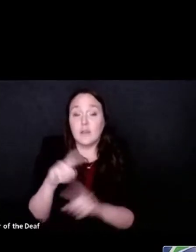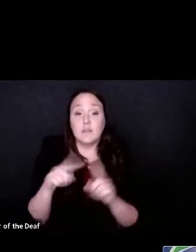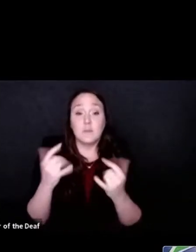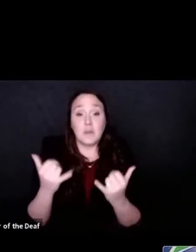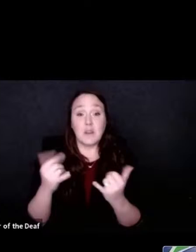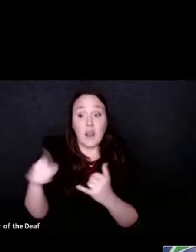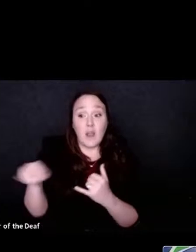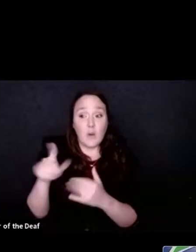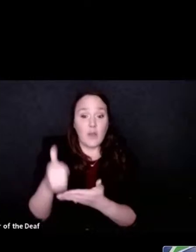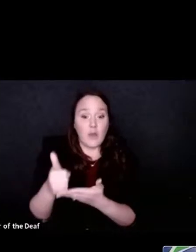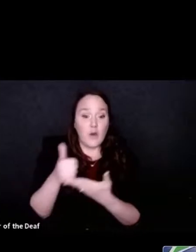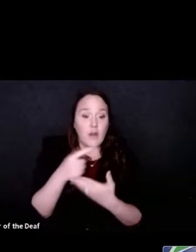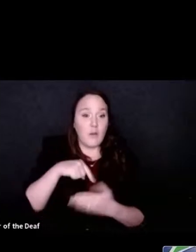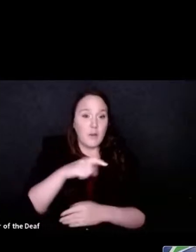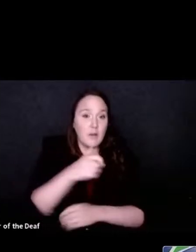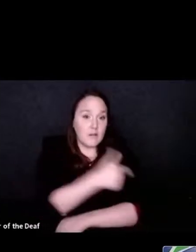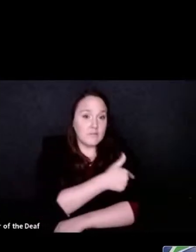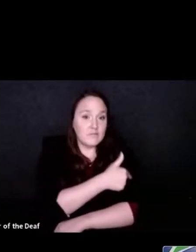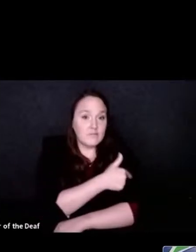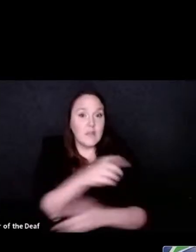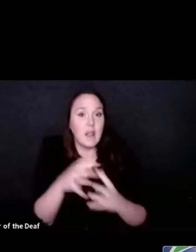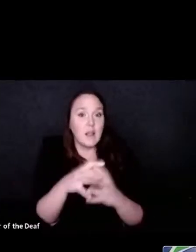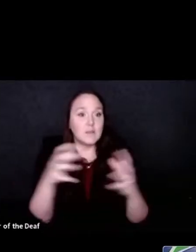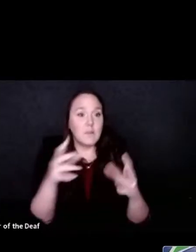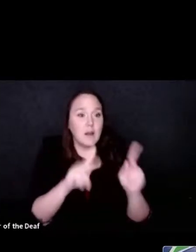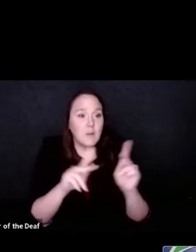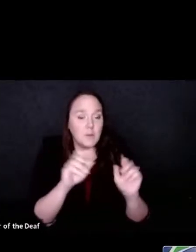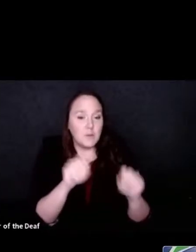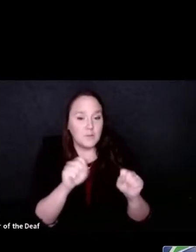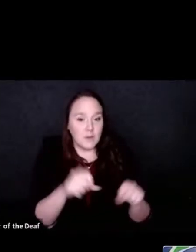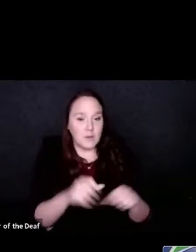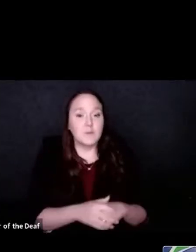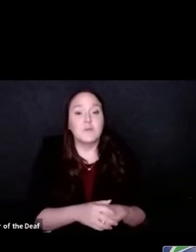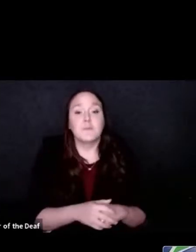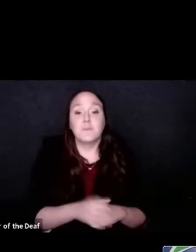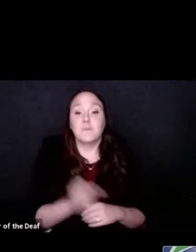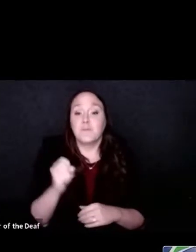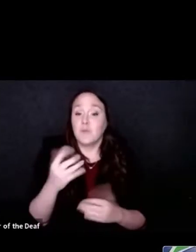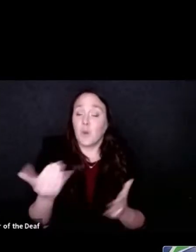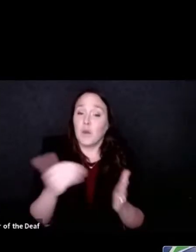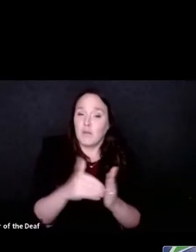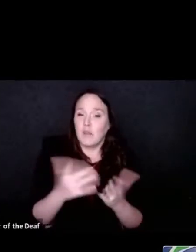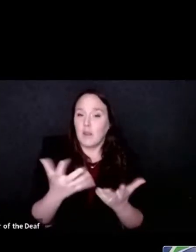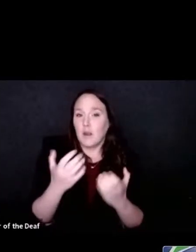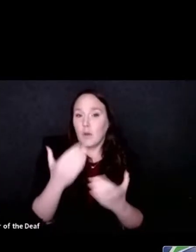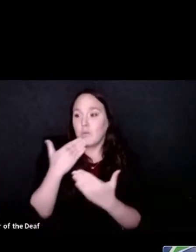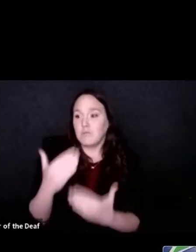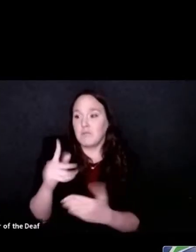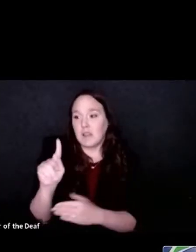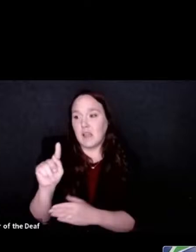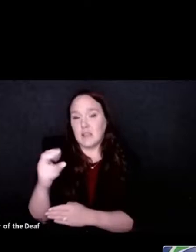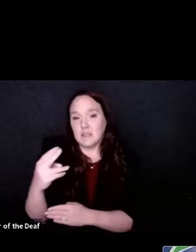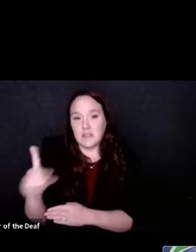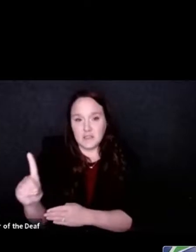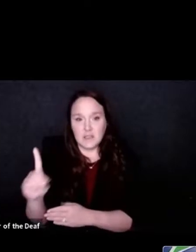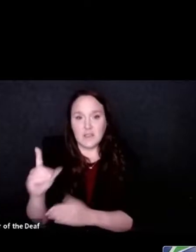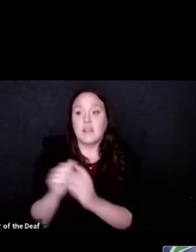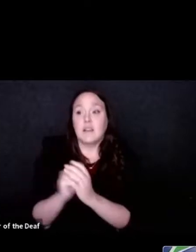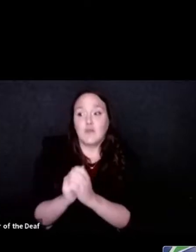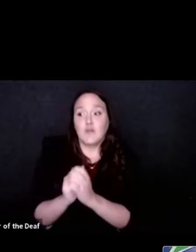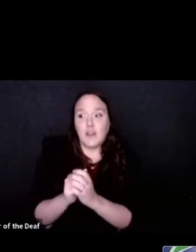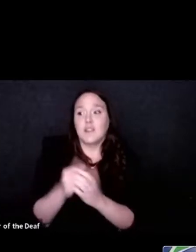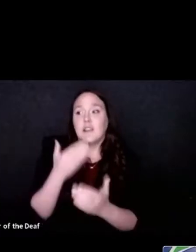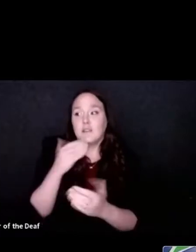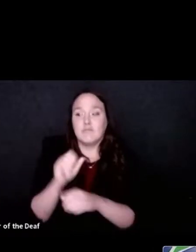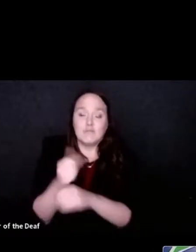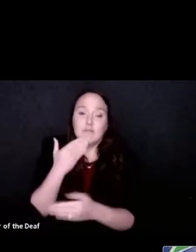get as many people vaccinated as quickly as possible for our entire community too. So again, I just want to thank the Knox County Health Department and congratulate them on a job